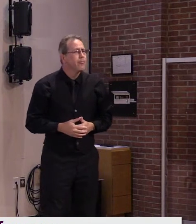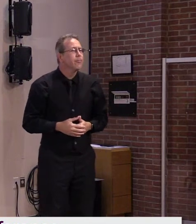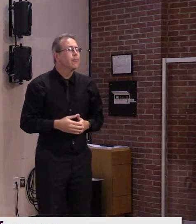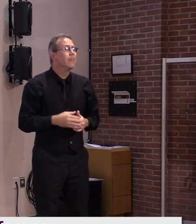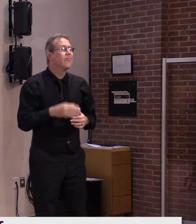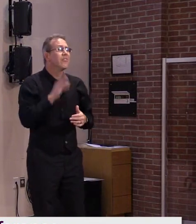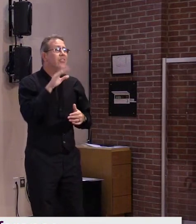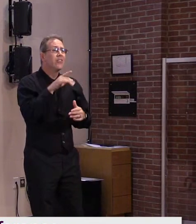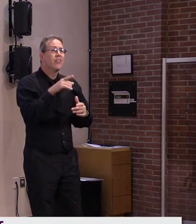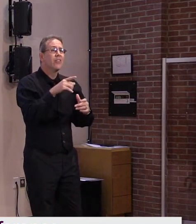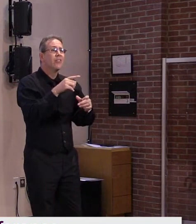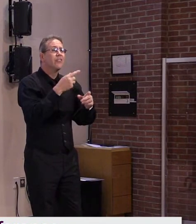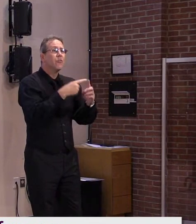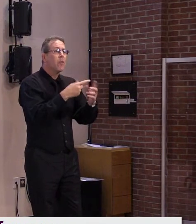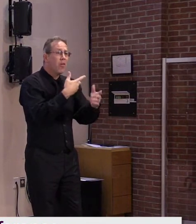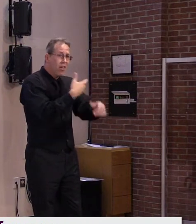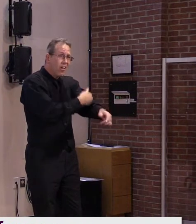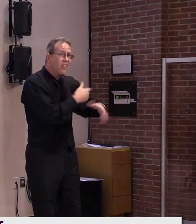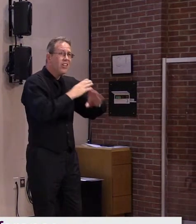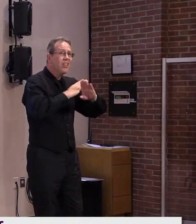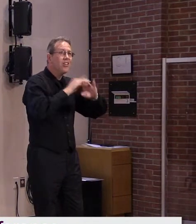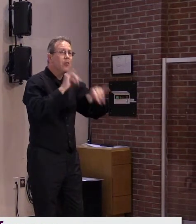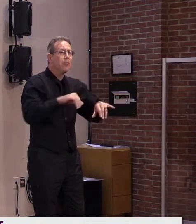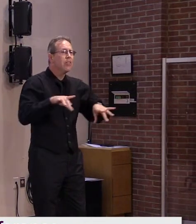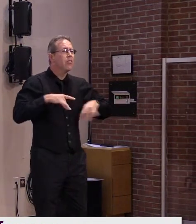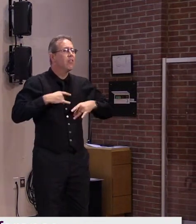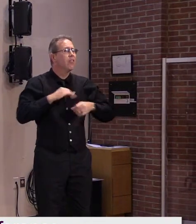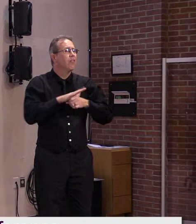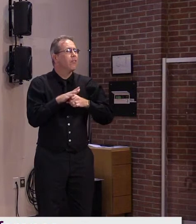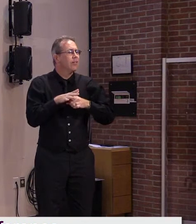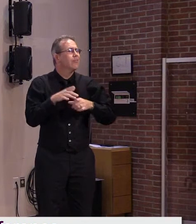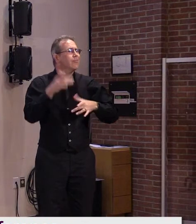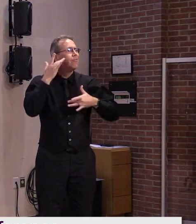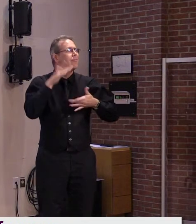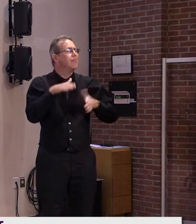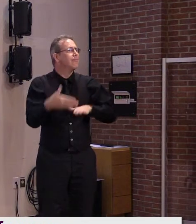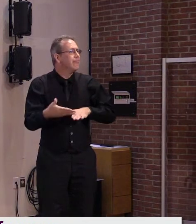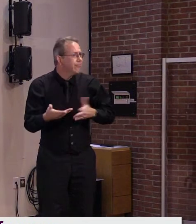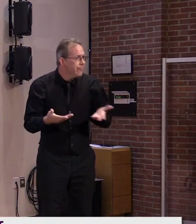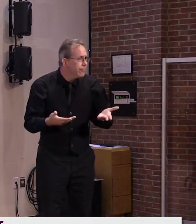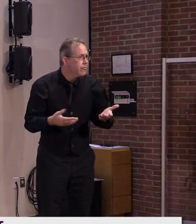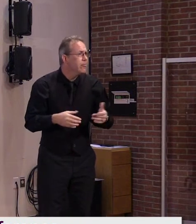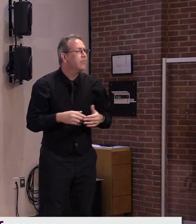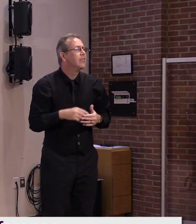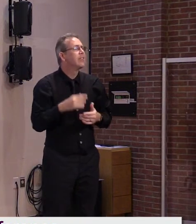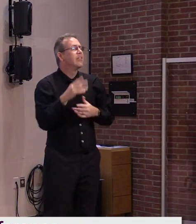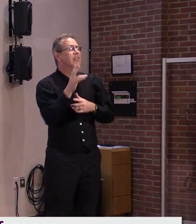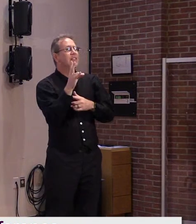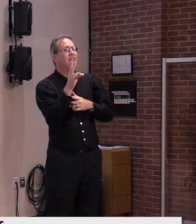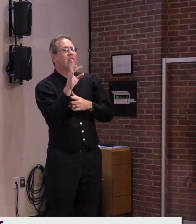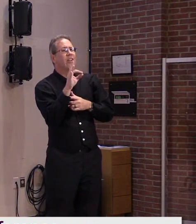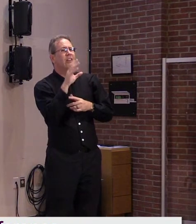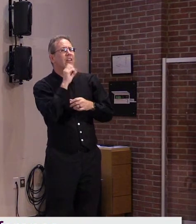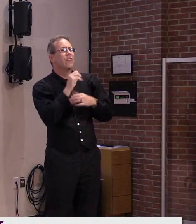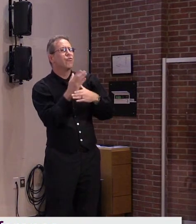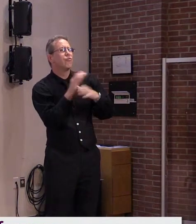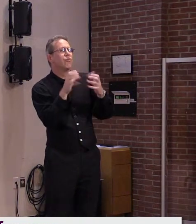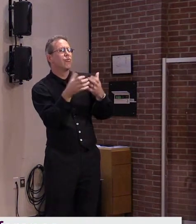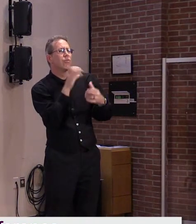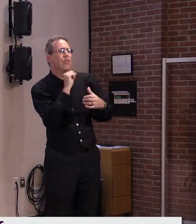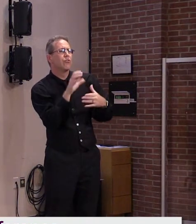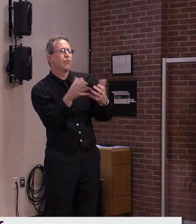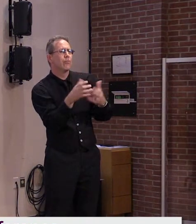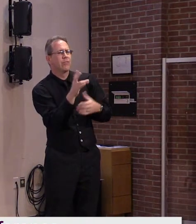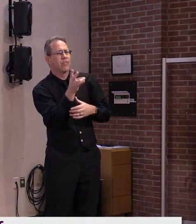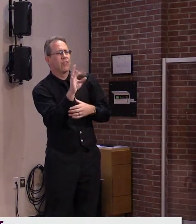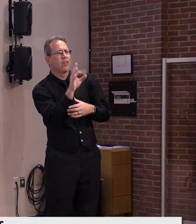breakthrough are about 79 years old. So again, all the more reason for those who are eligible to go and make an appointment and get their booster shot to